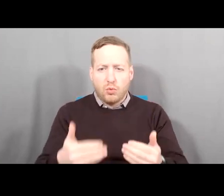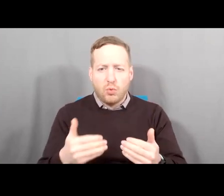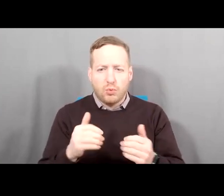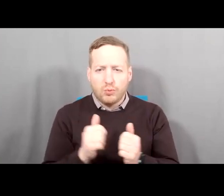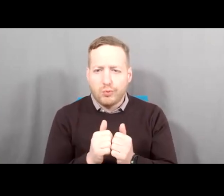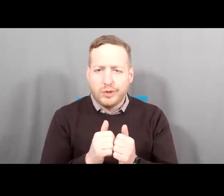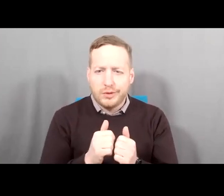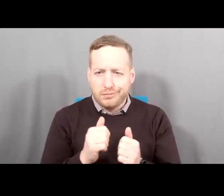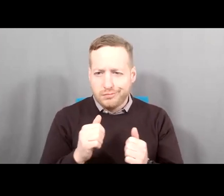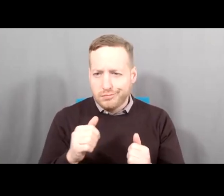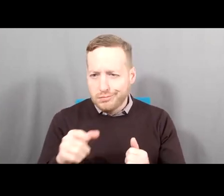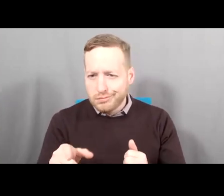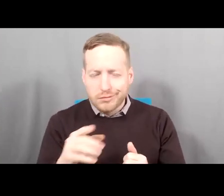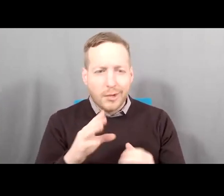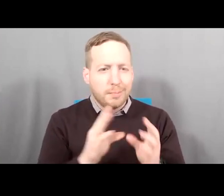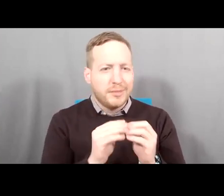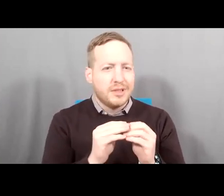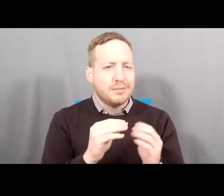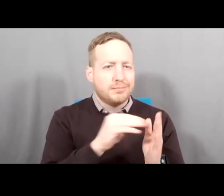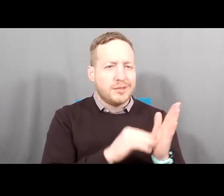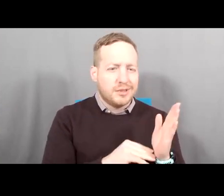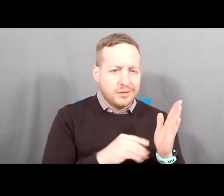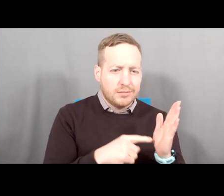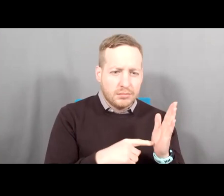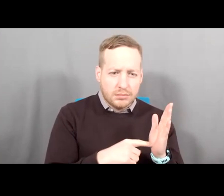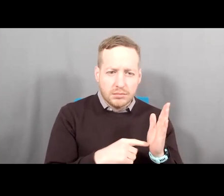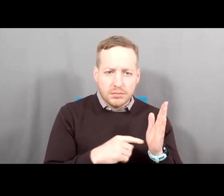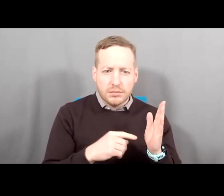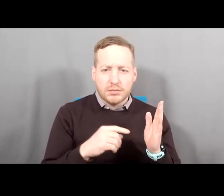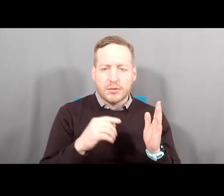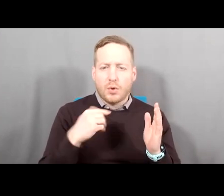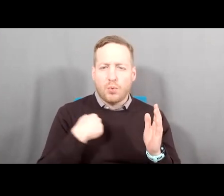If I hear none, I'll move forward with the agenda items that we have.